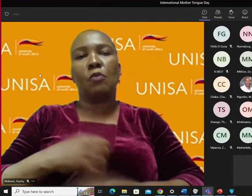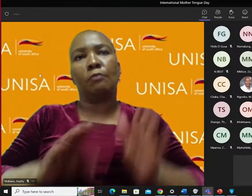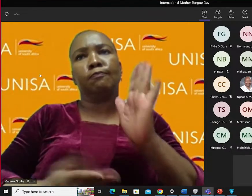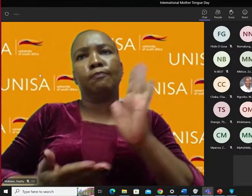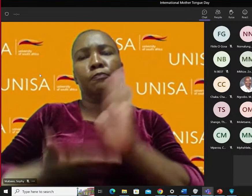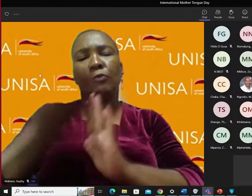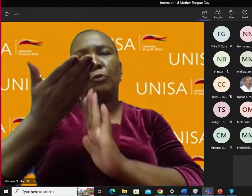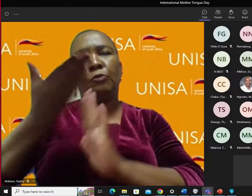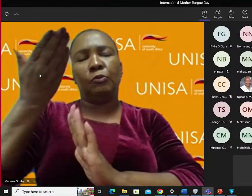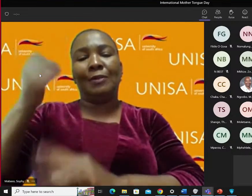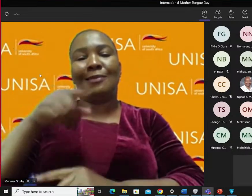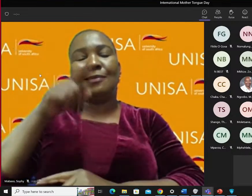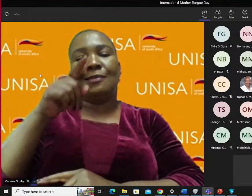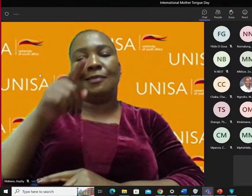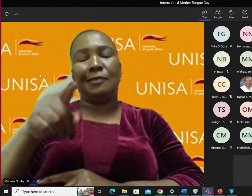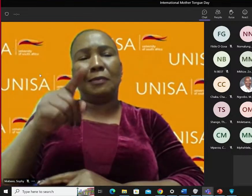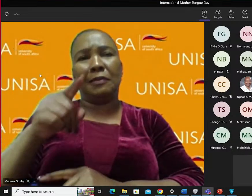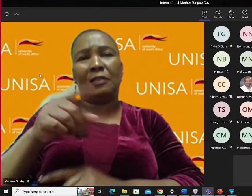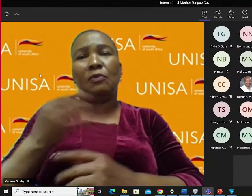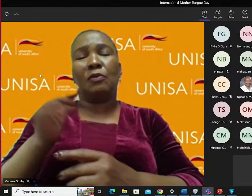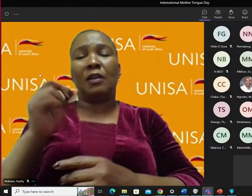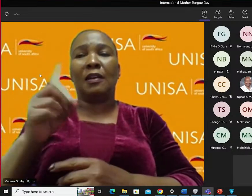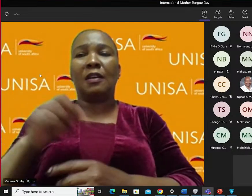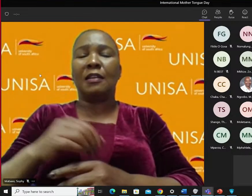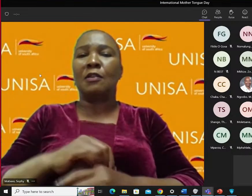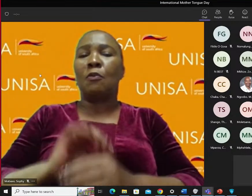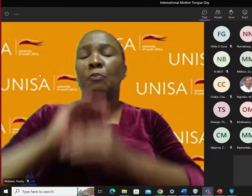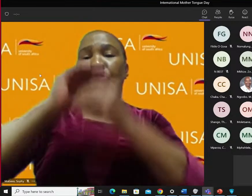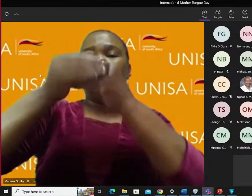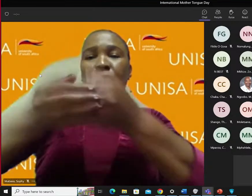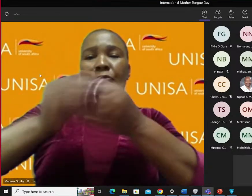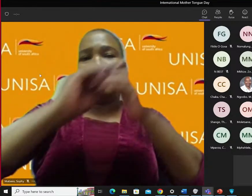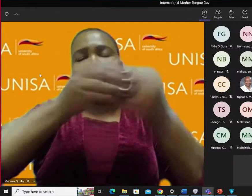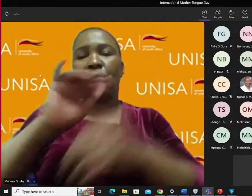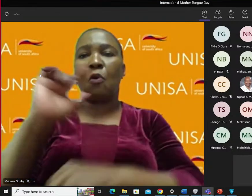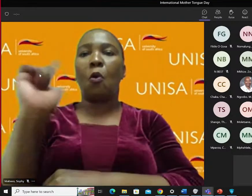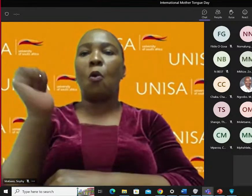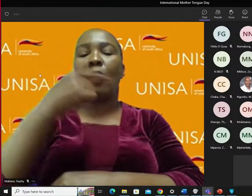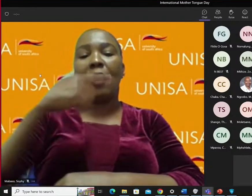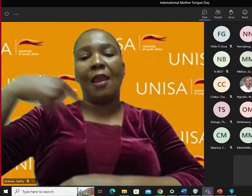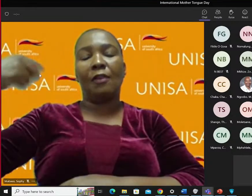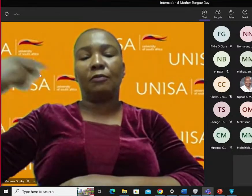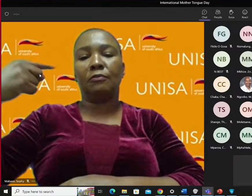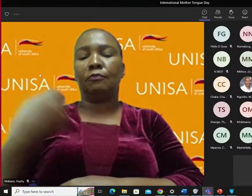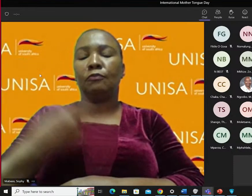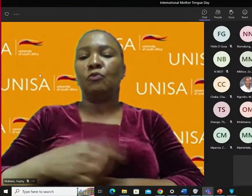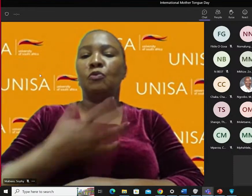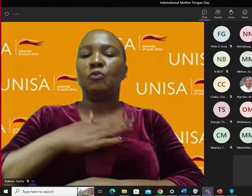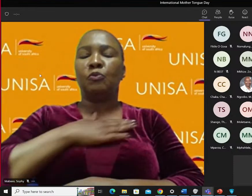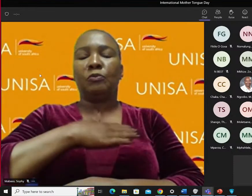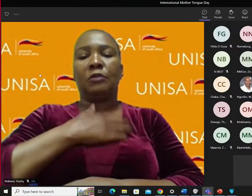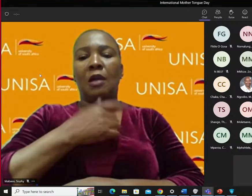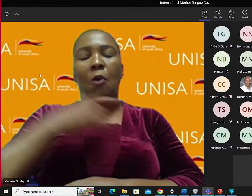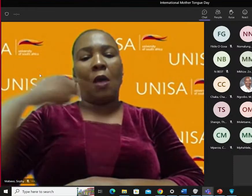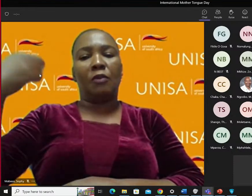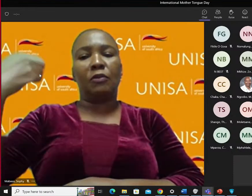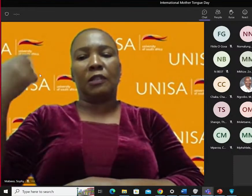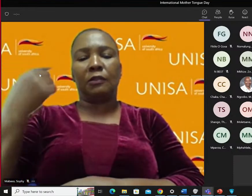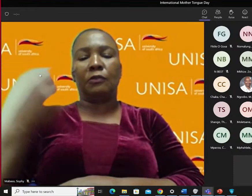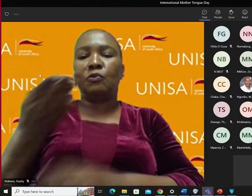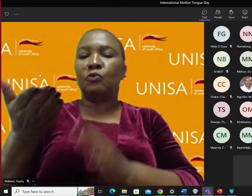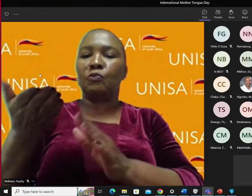the preservation and protection of all languages. We don't wish our languages to die